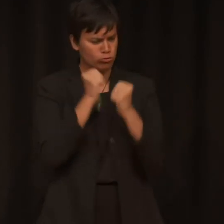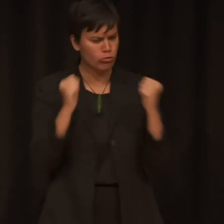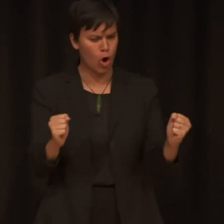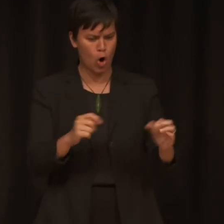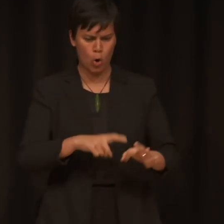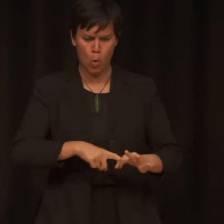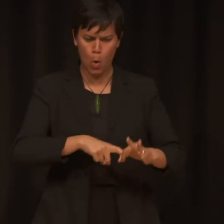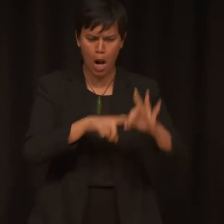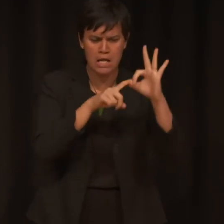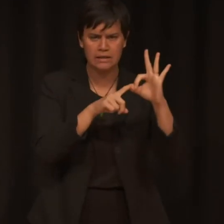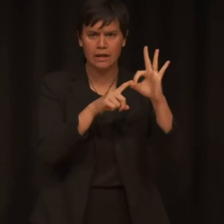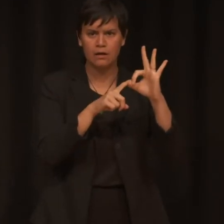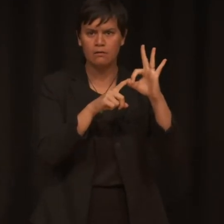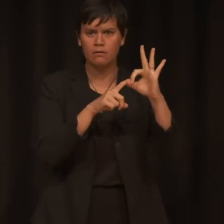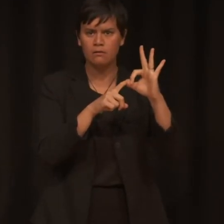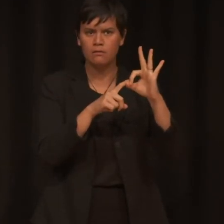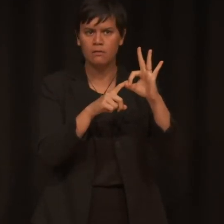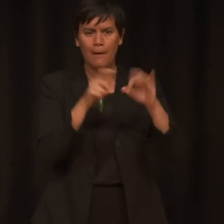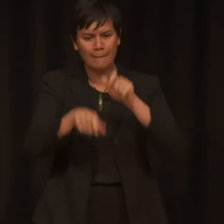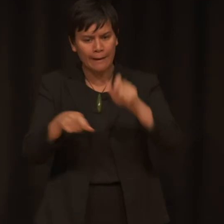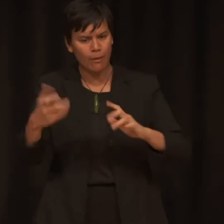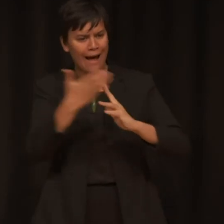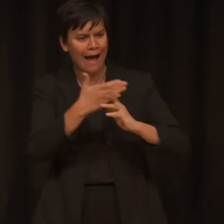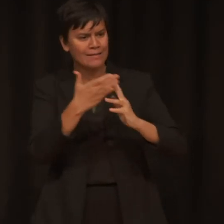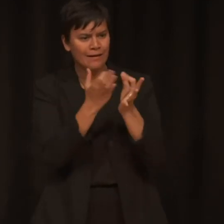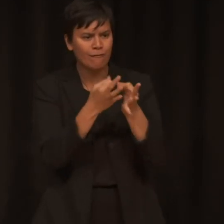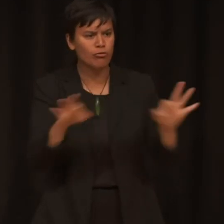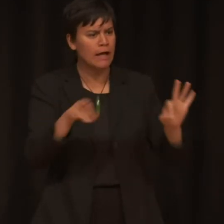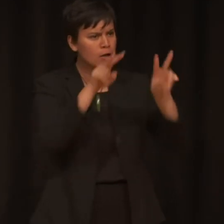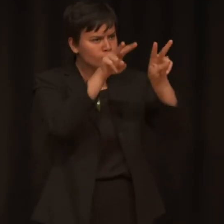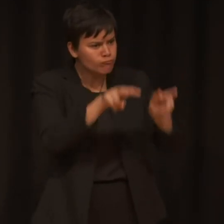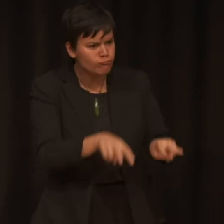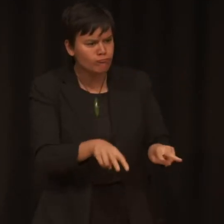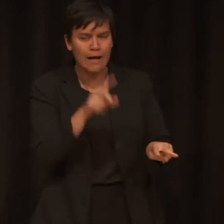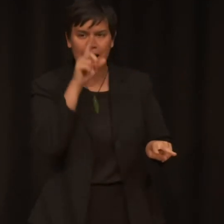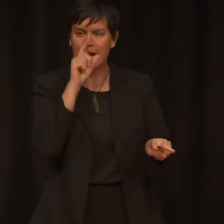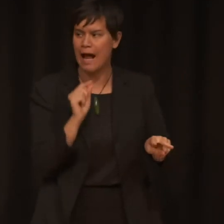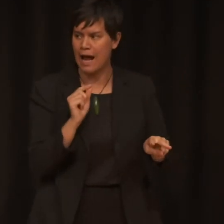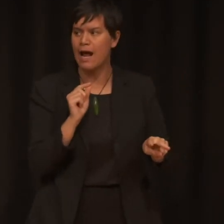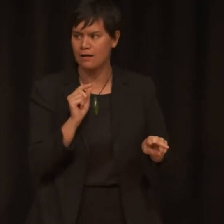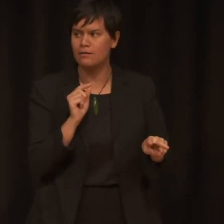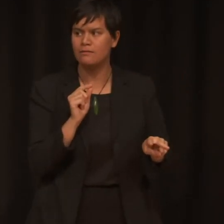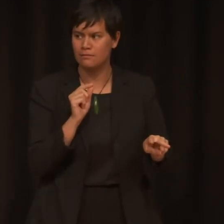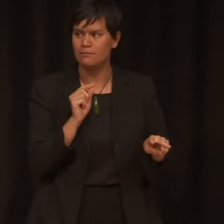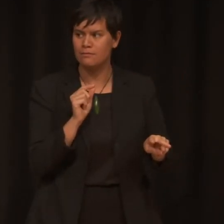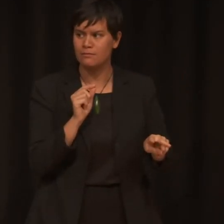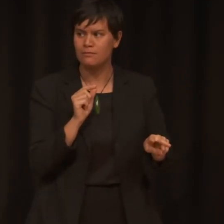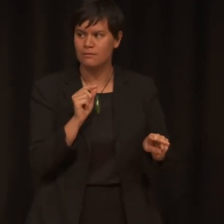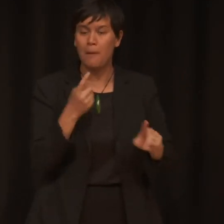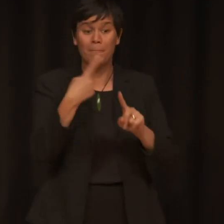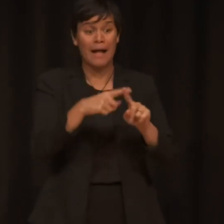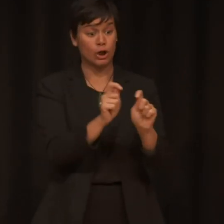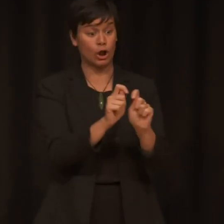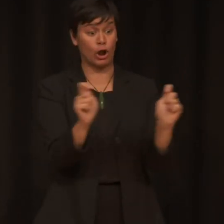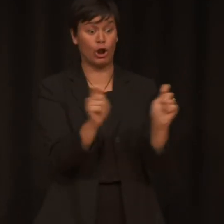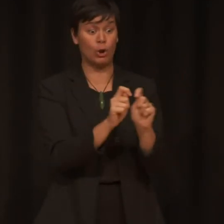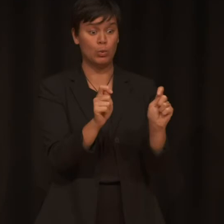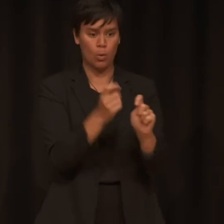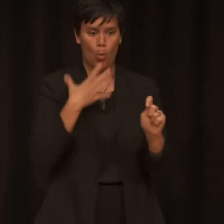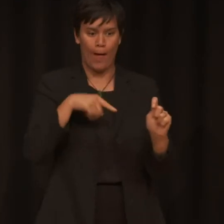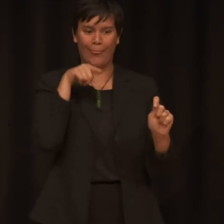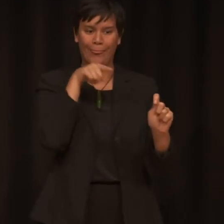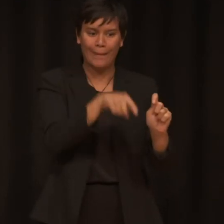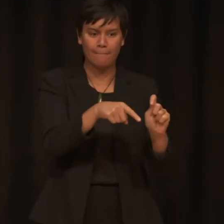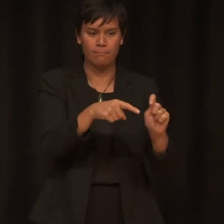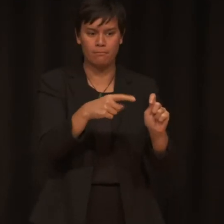quality journalism, whilst at the same time, revenue sources to ensure that that robust journalism